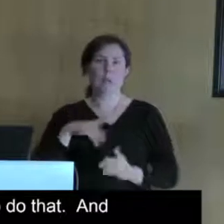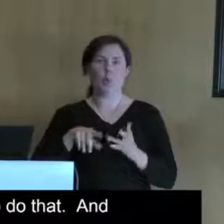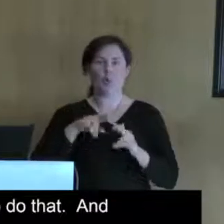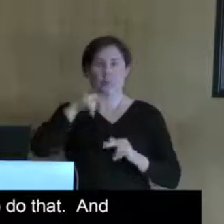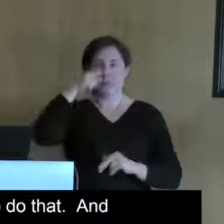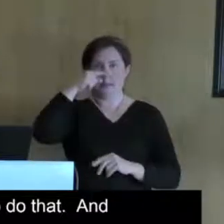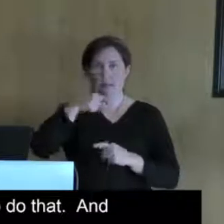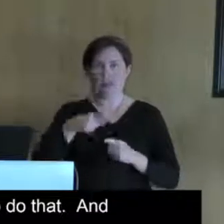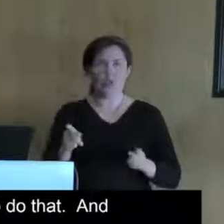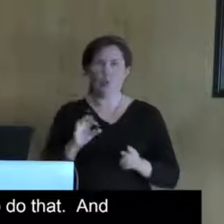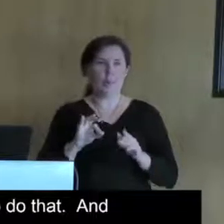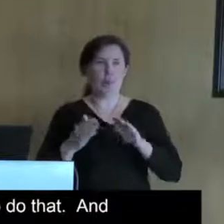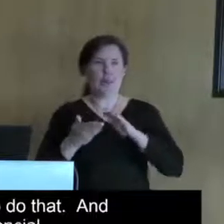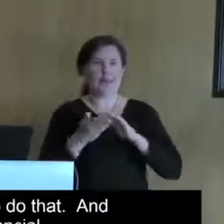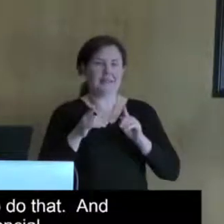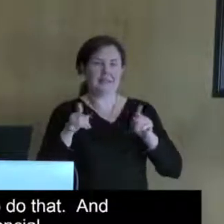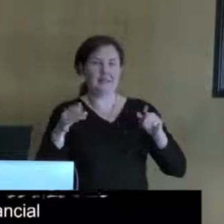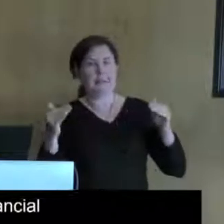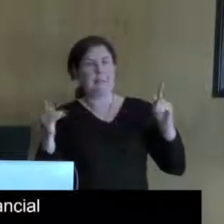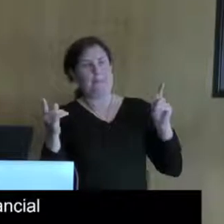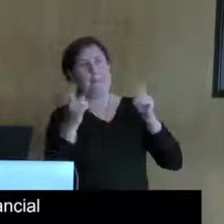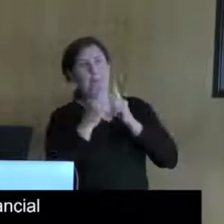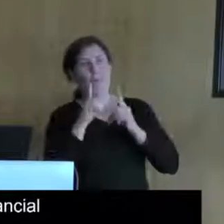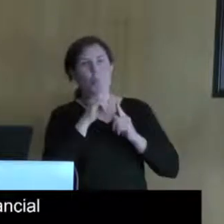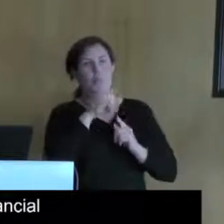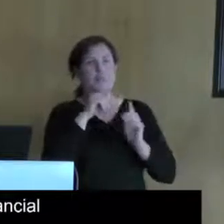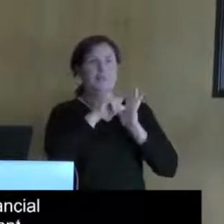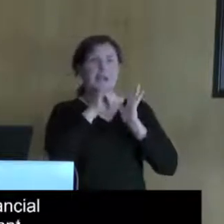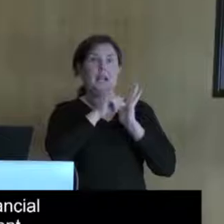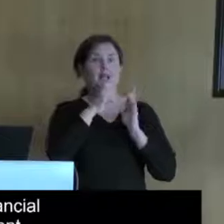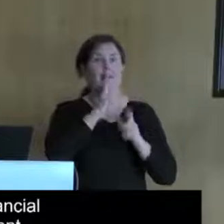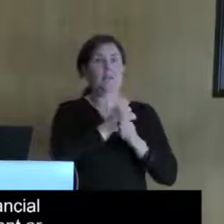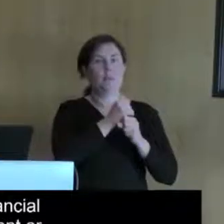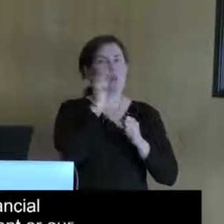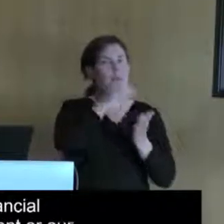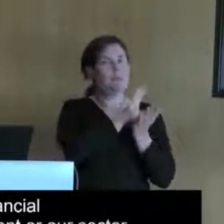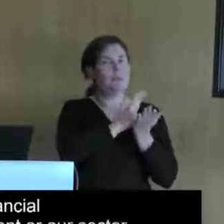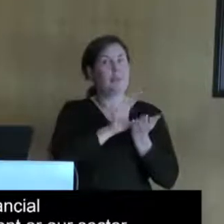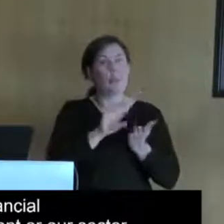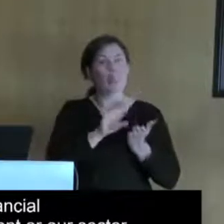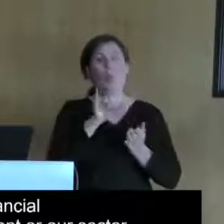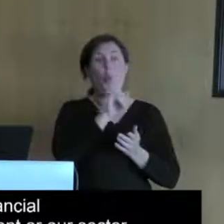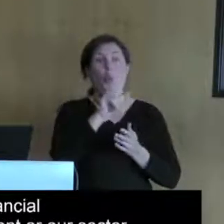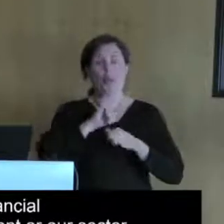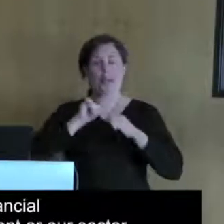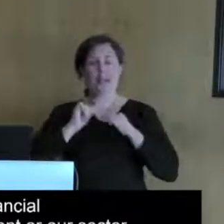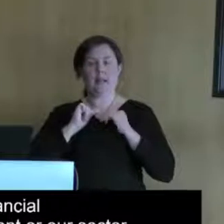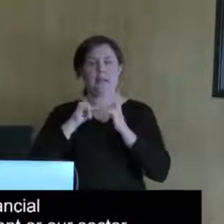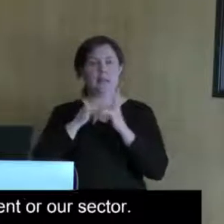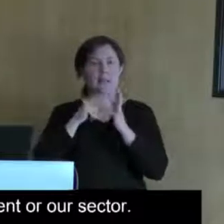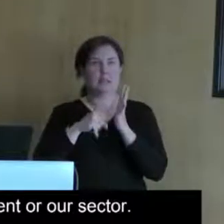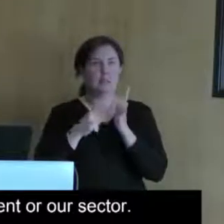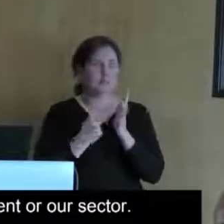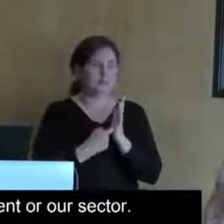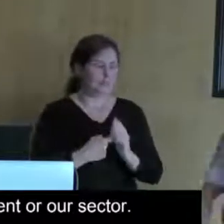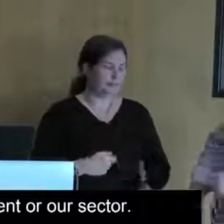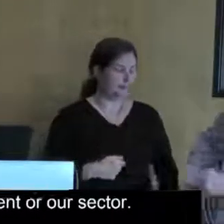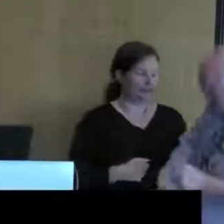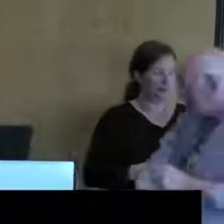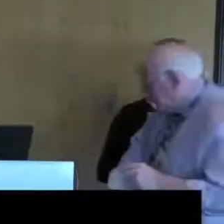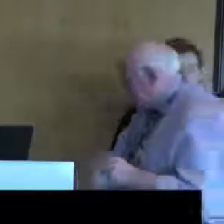Community Housing Federation estimates that we probably need to build 30,000 properties yesterday to be able to do